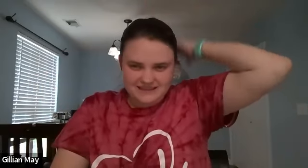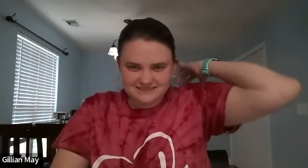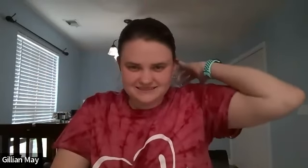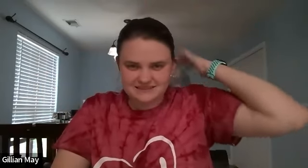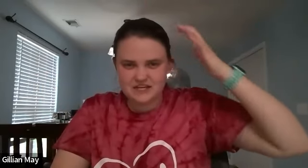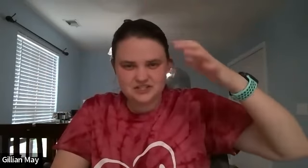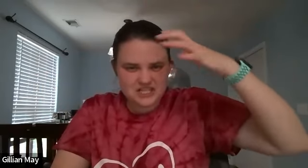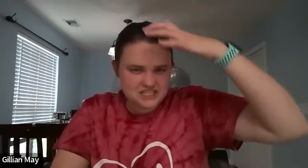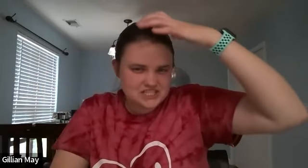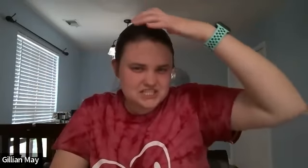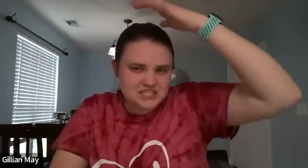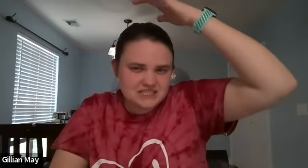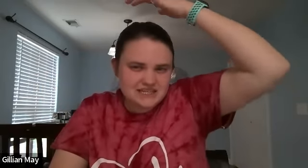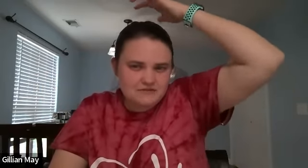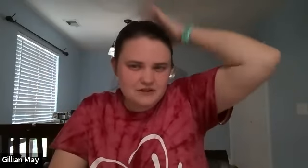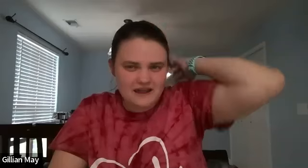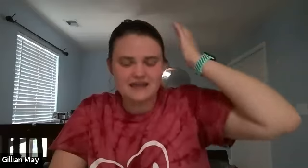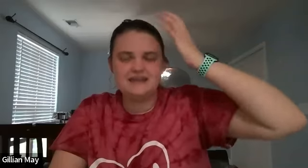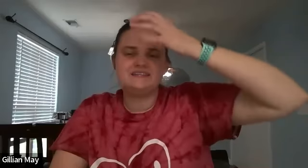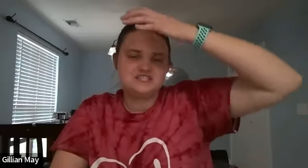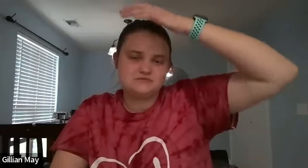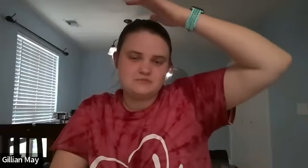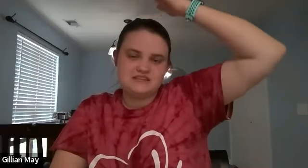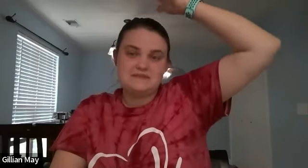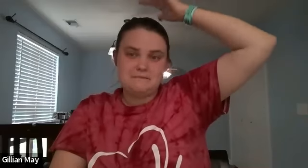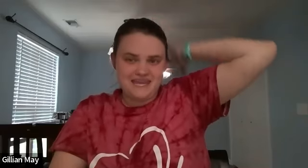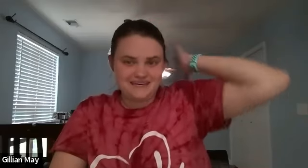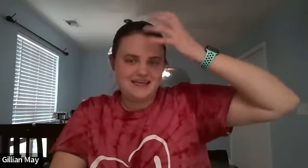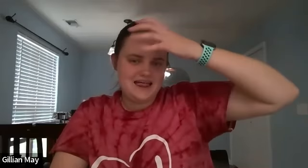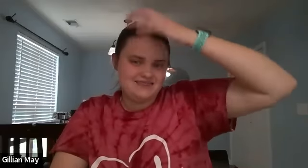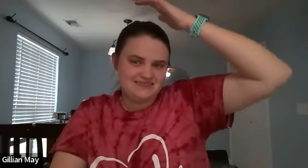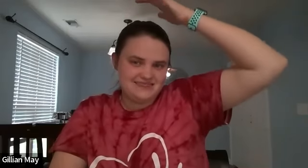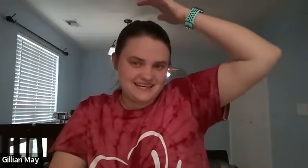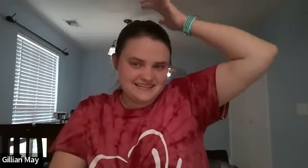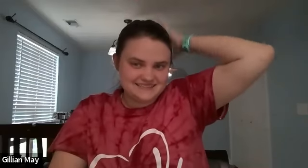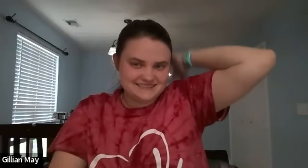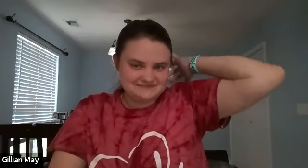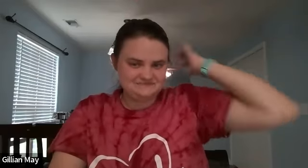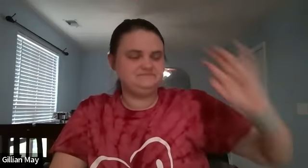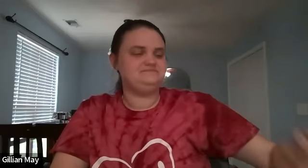lion. And you shake just gently over your head. And that's just to represent the mane. Lion.